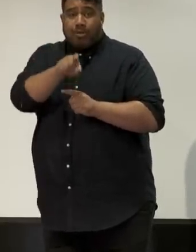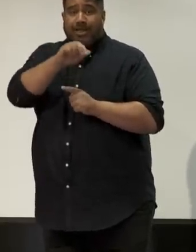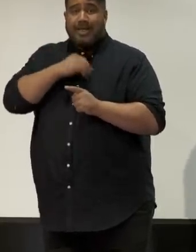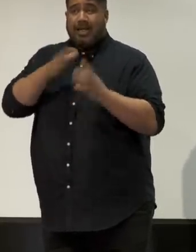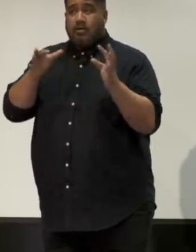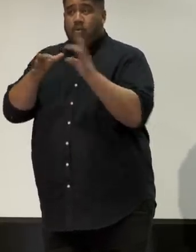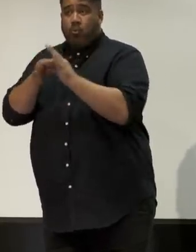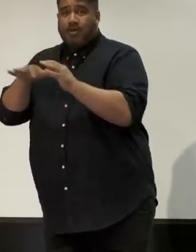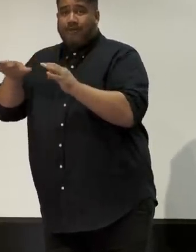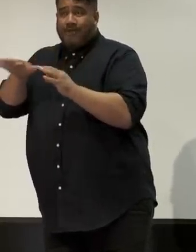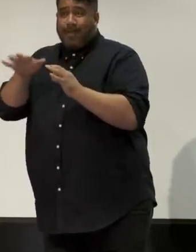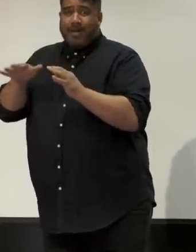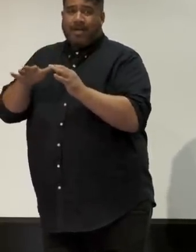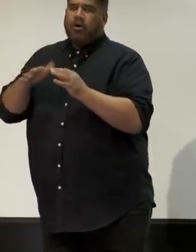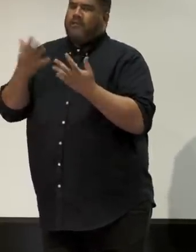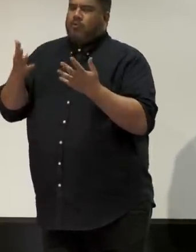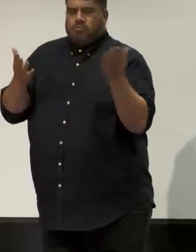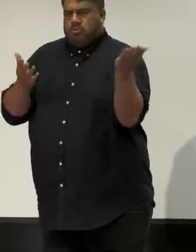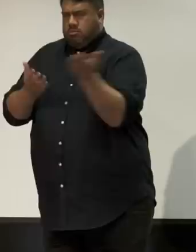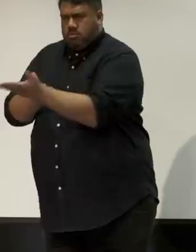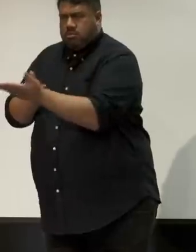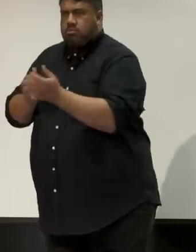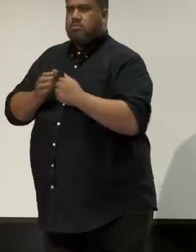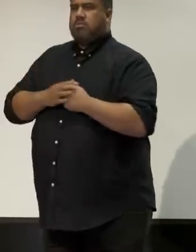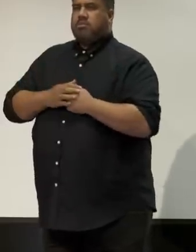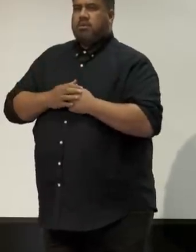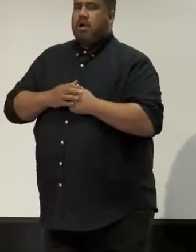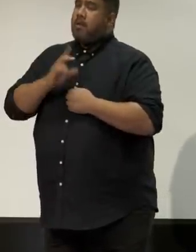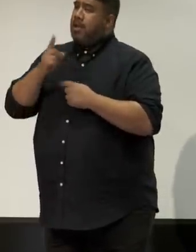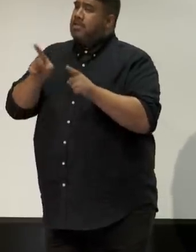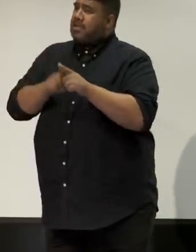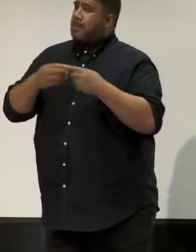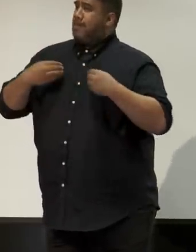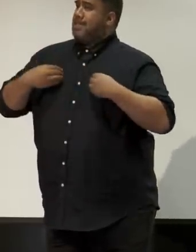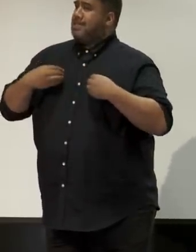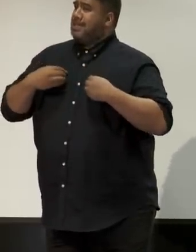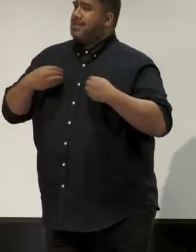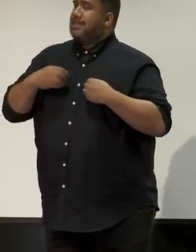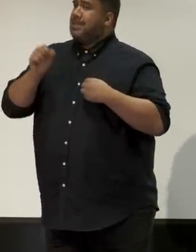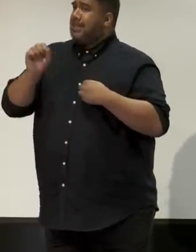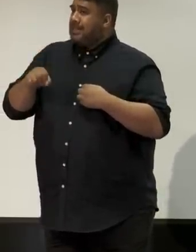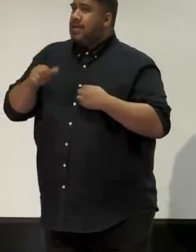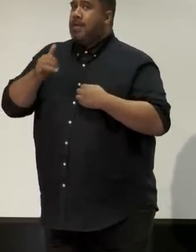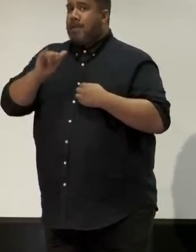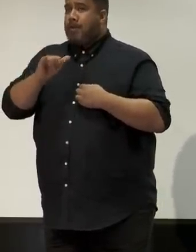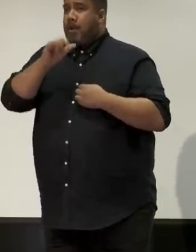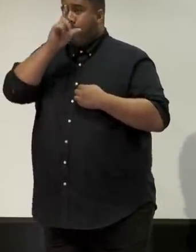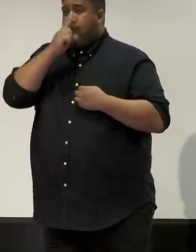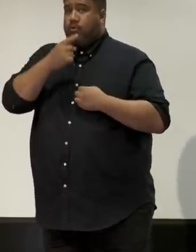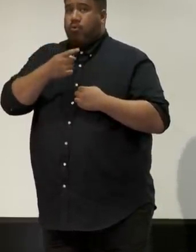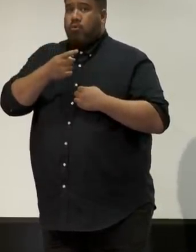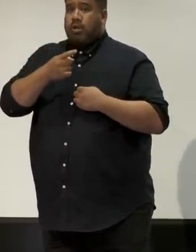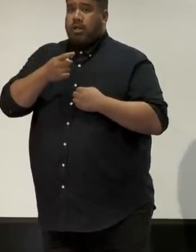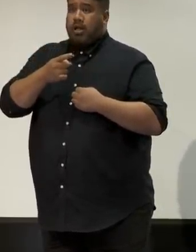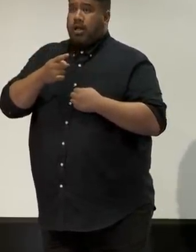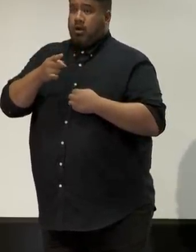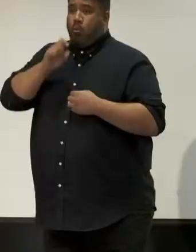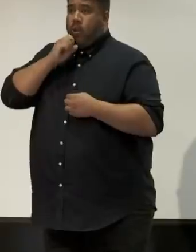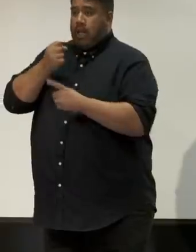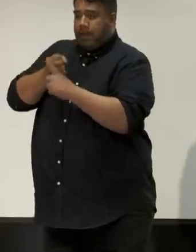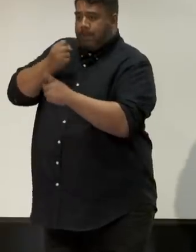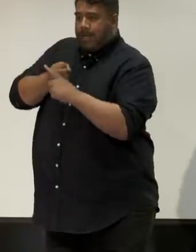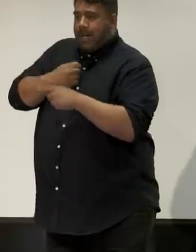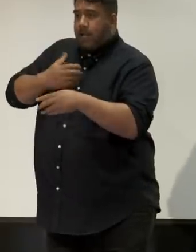loved ones. But we've also had to make sure there was an avenue for those areas where actually we would see hundreds potentially of job losses or